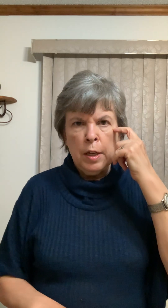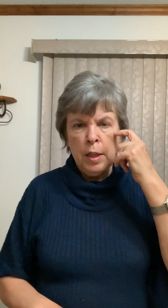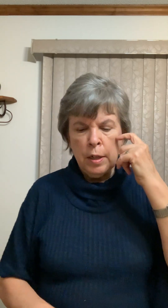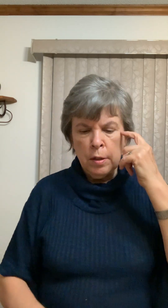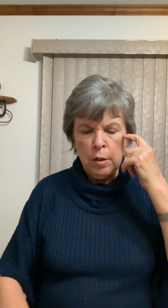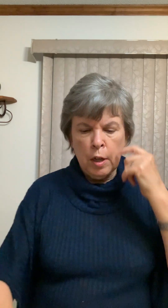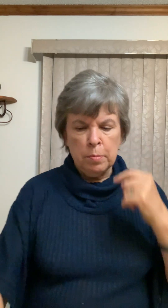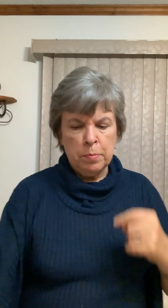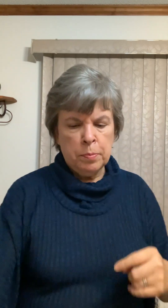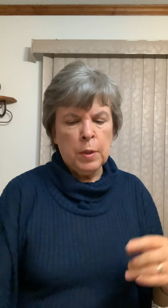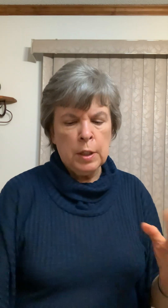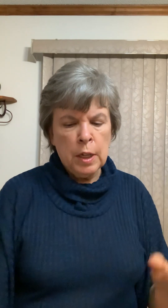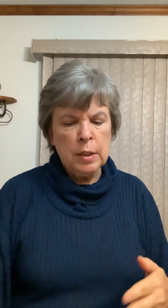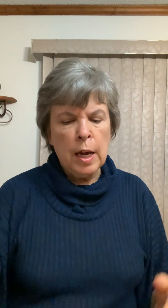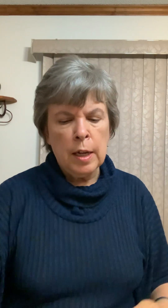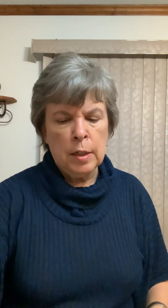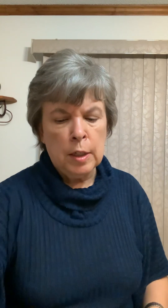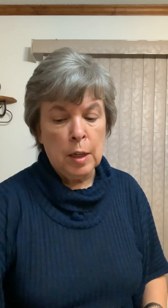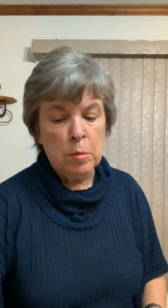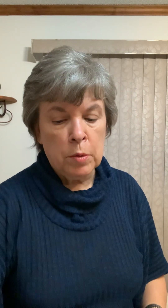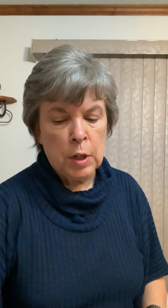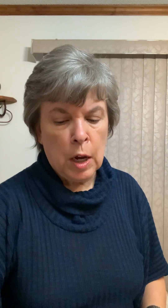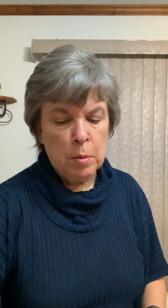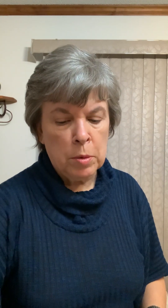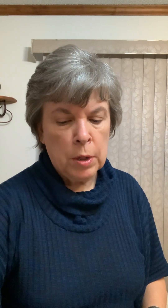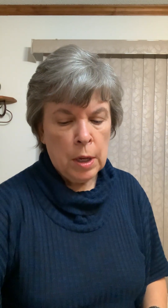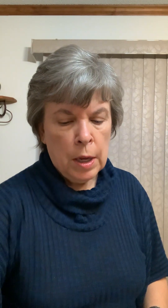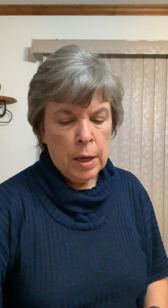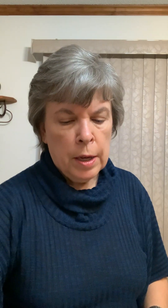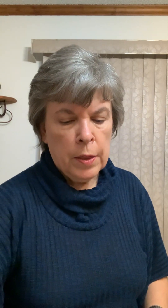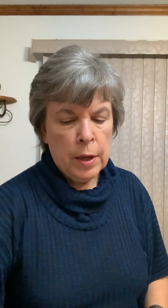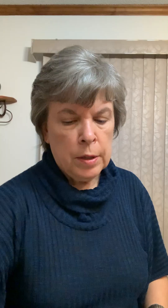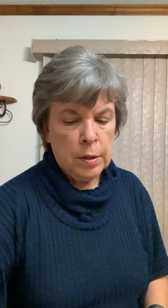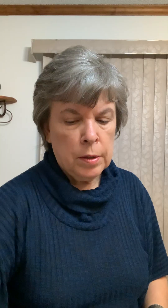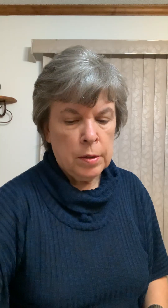then it does that a number of times, and then